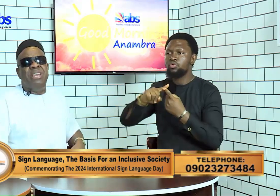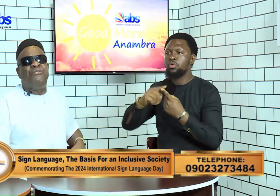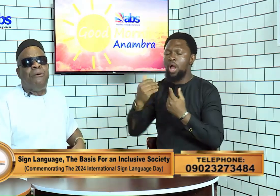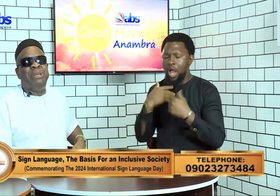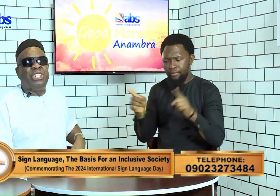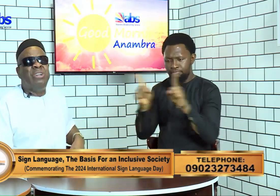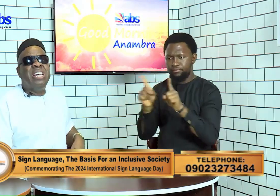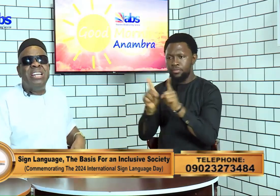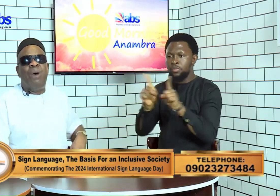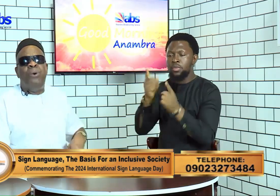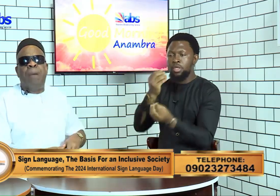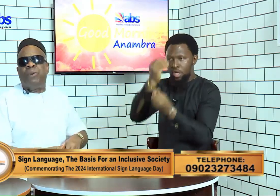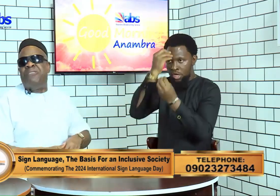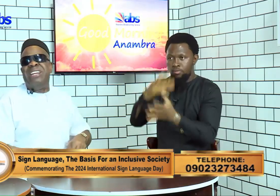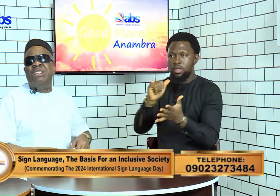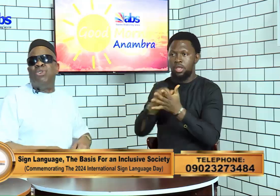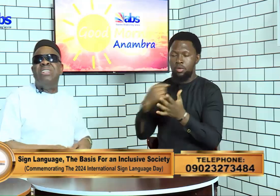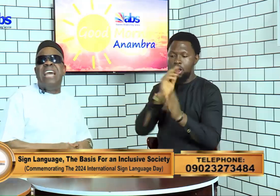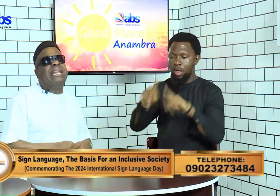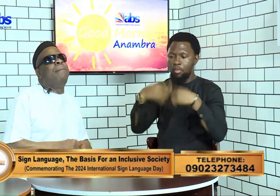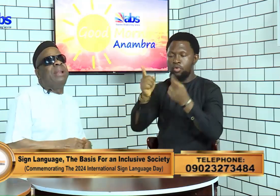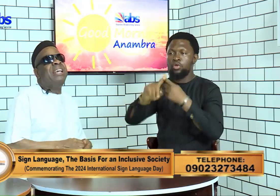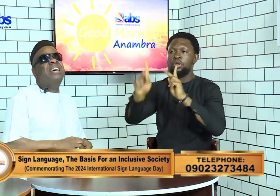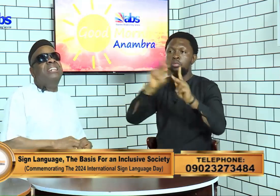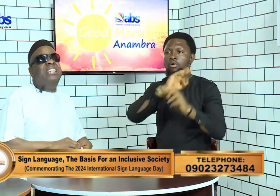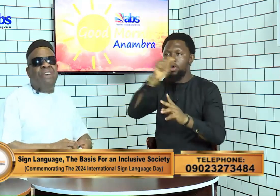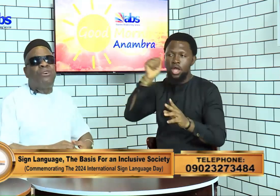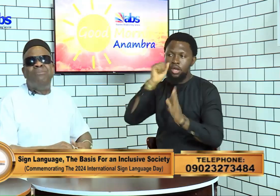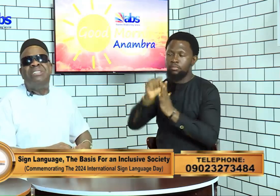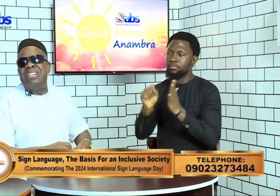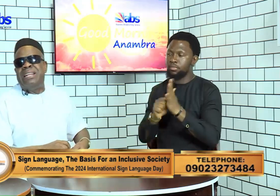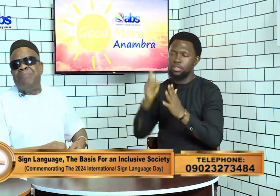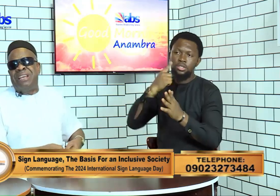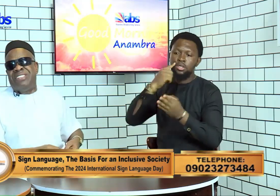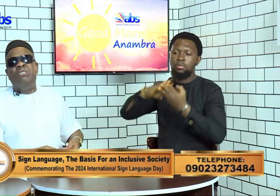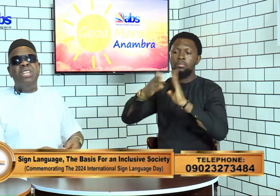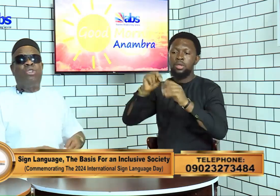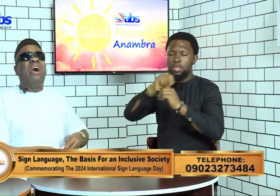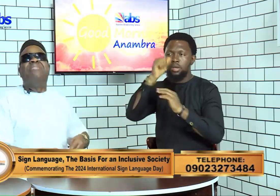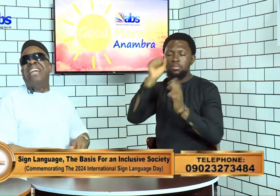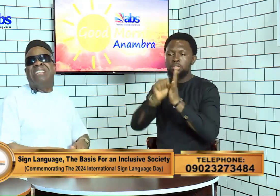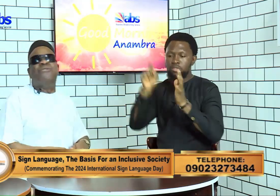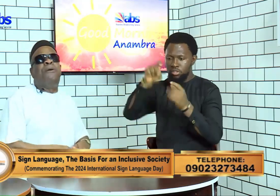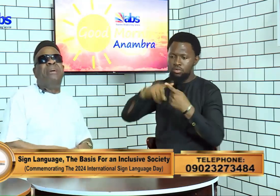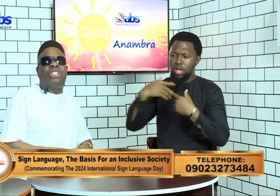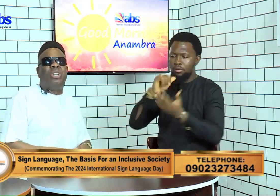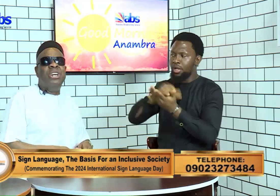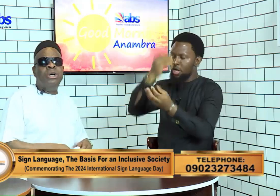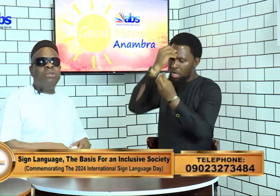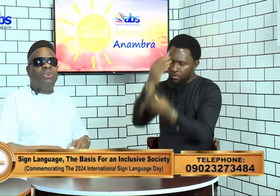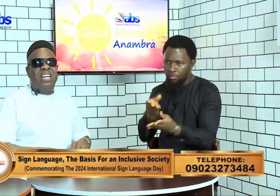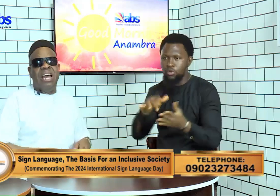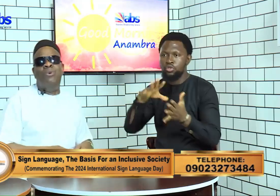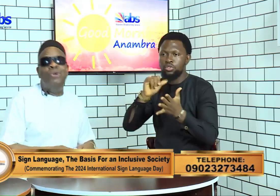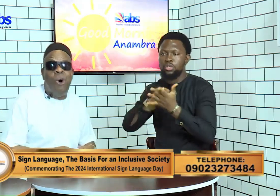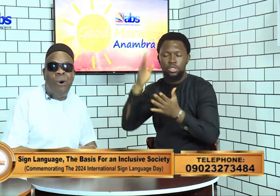same information that we are providing to India Anambra. The deaf community in Anambra State need to have that information